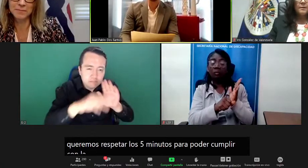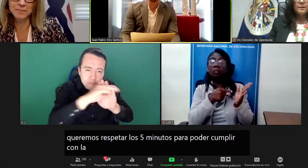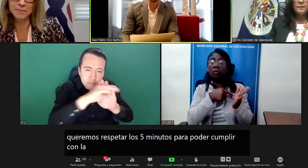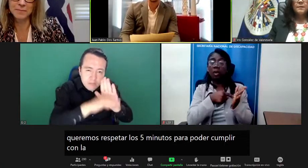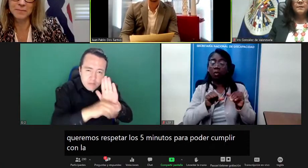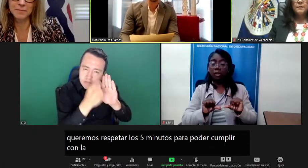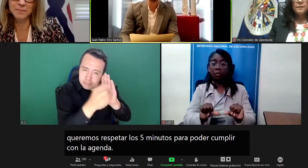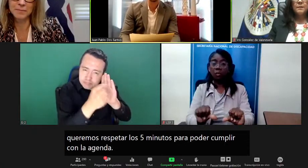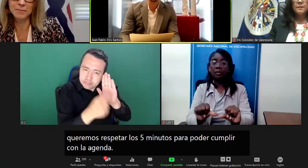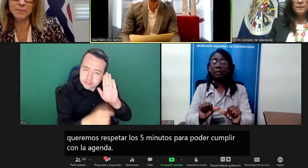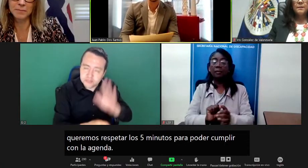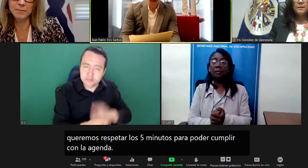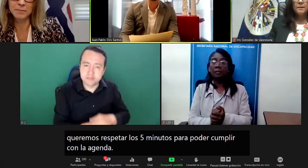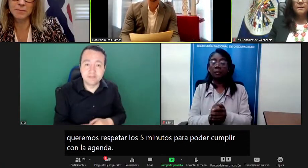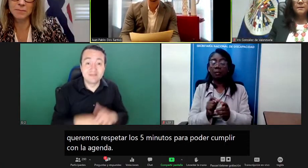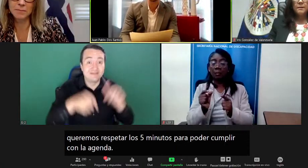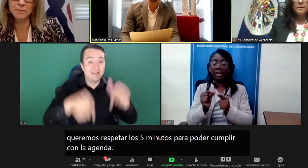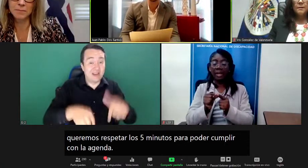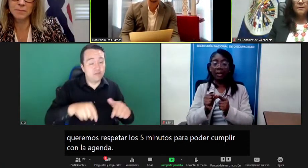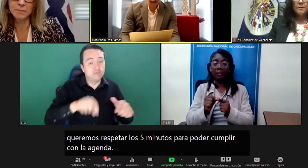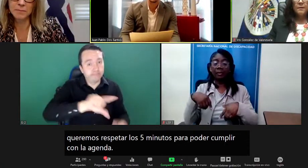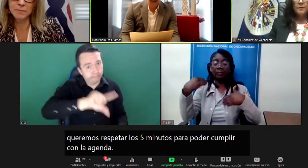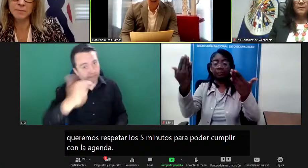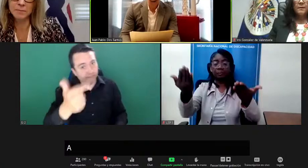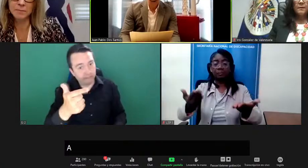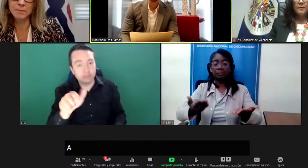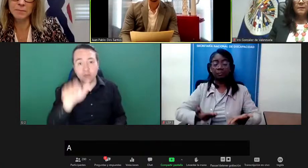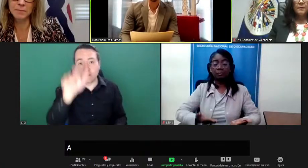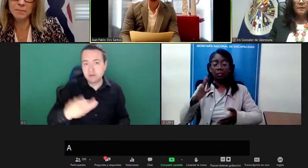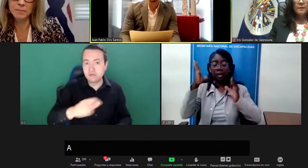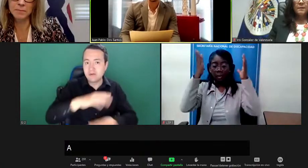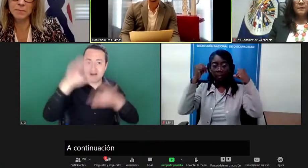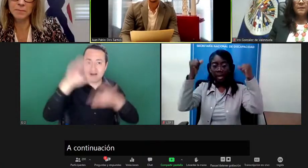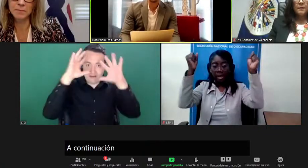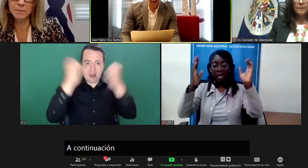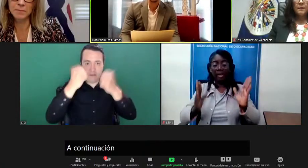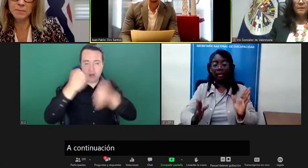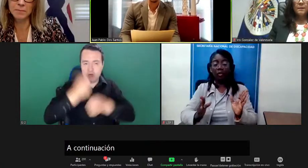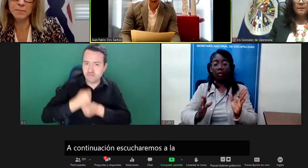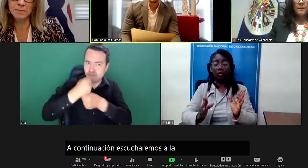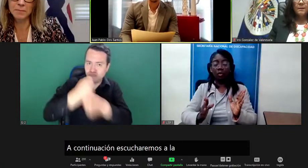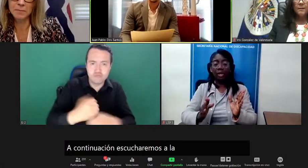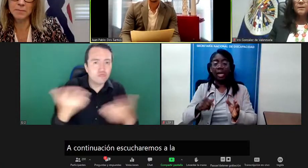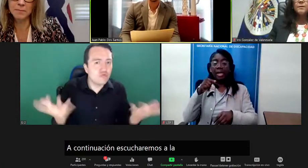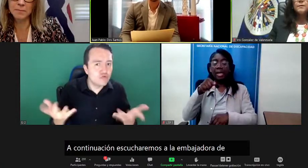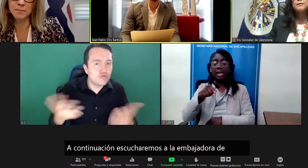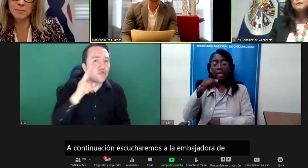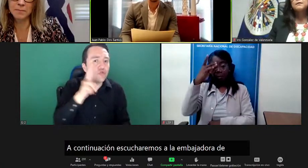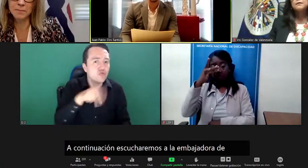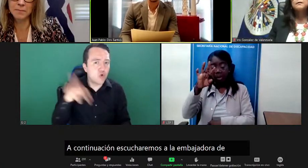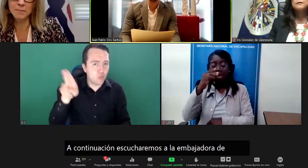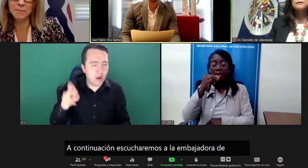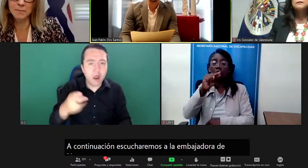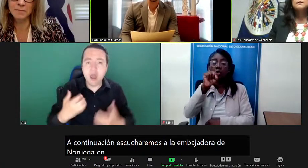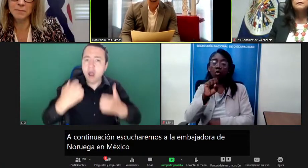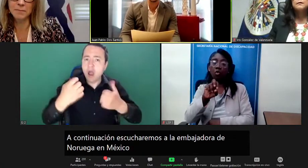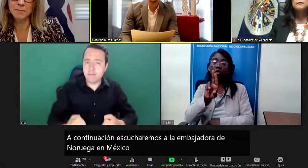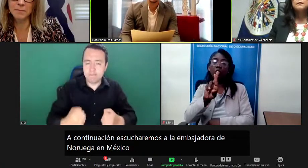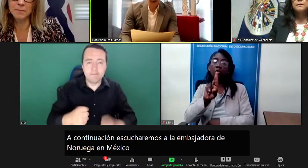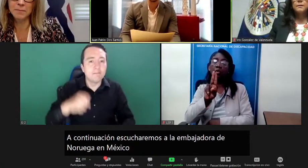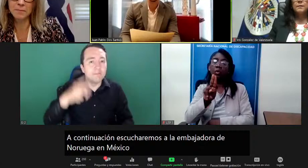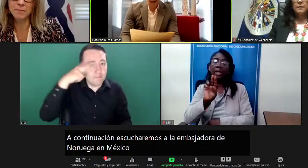to comply with the agenda next we're going to listen to the welcoming words of ambassador of norway in mexico